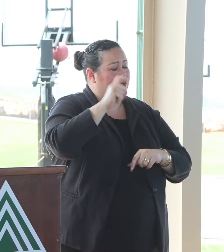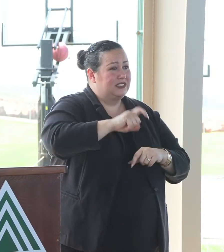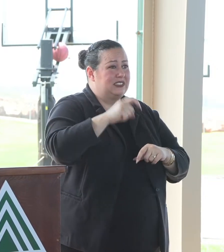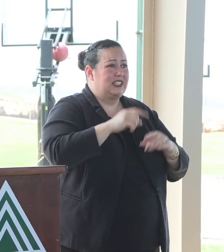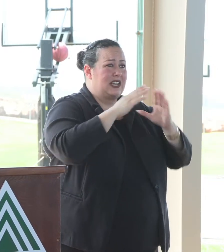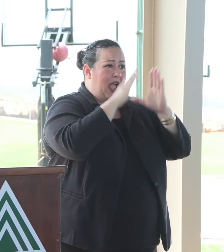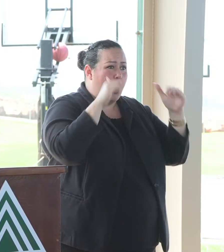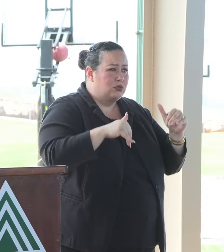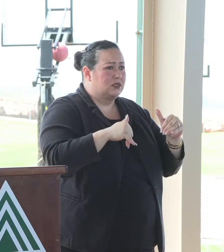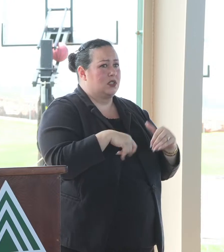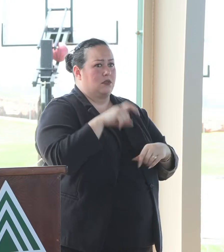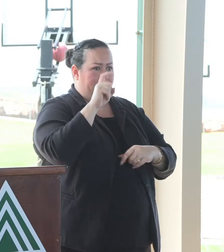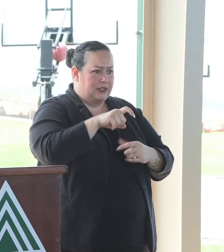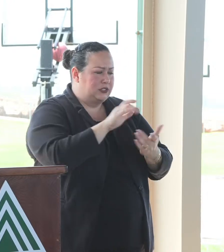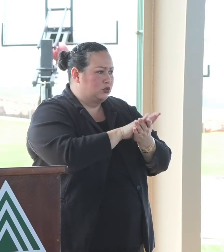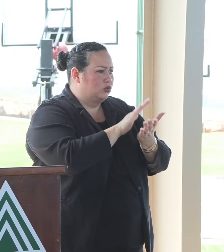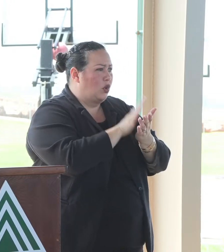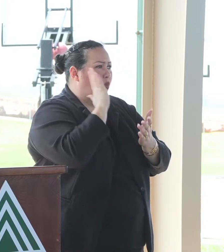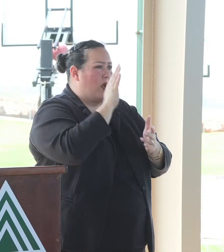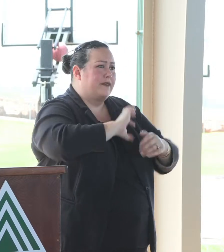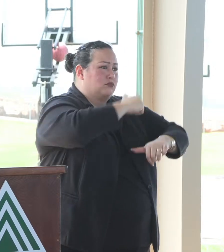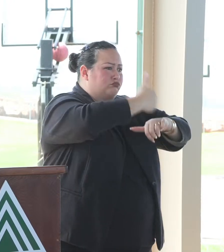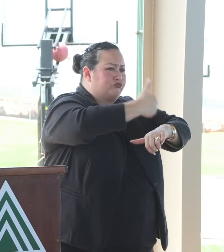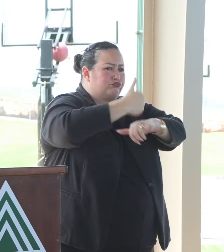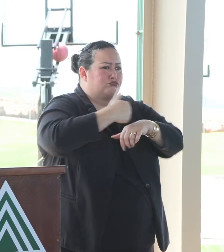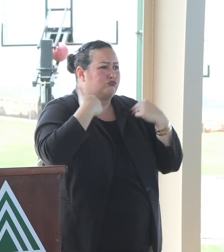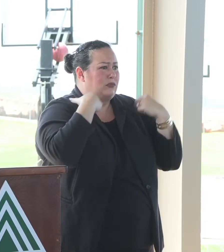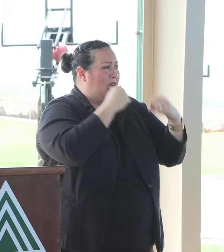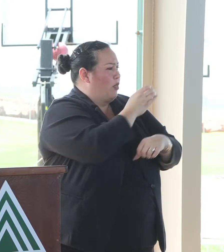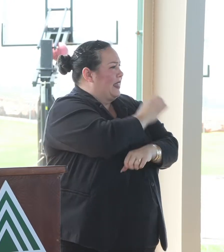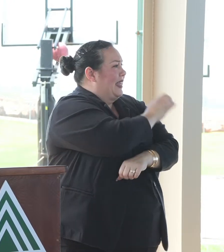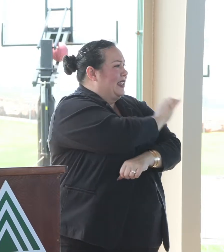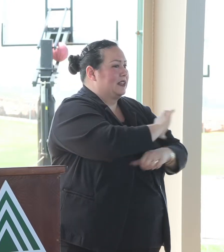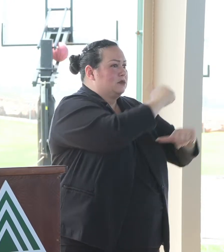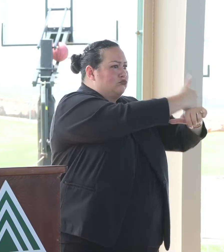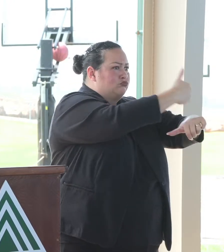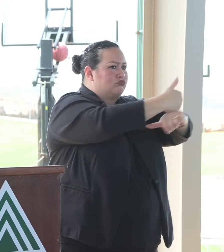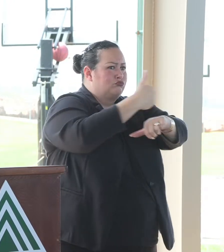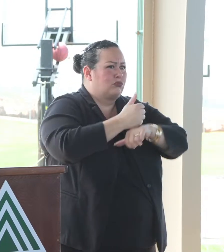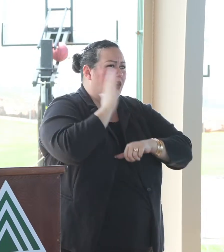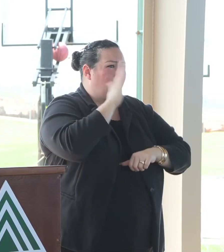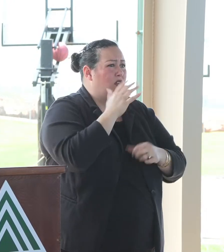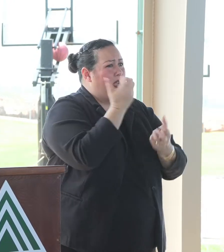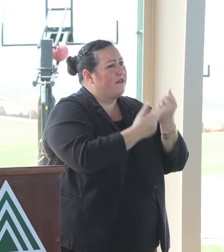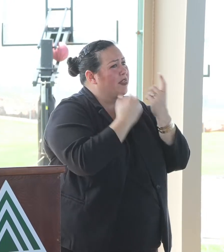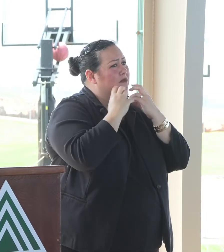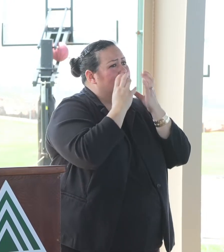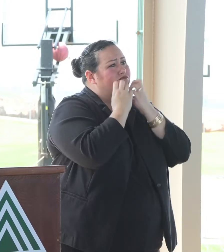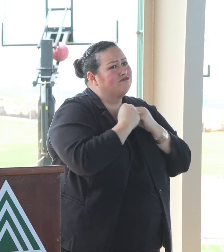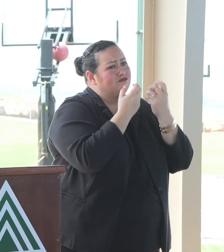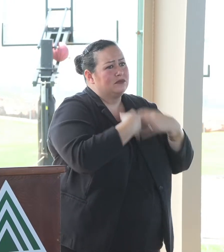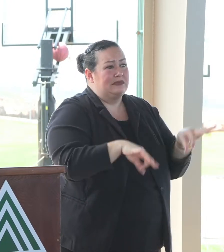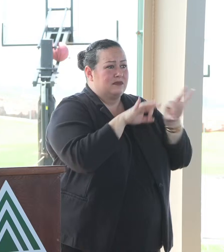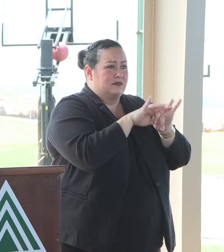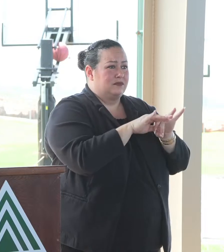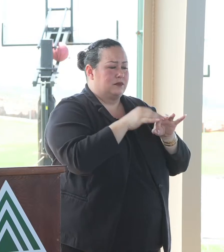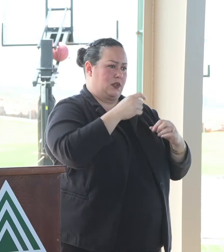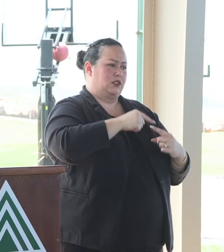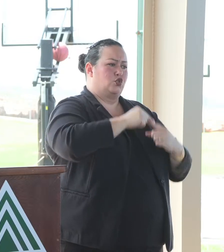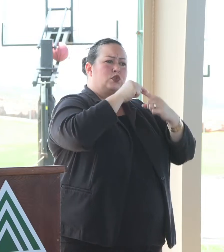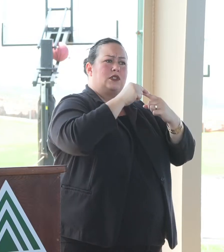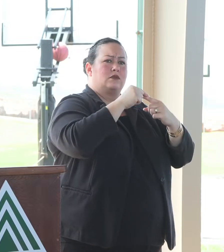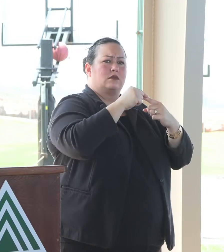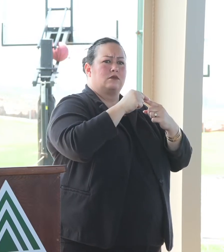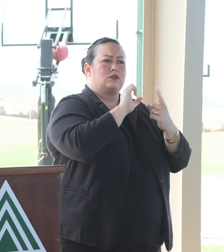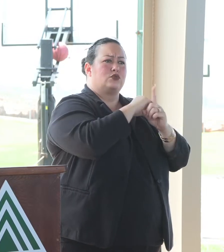they need schools. Soon we'll have to build health clinics. All of these things are critical to us. We're doing something unique here. We're also going